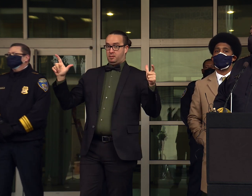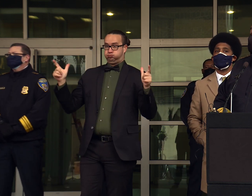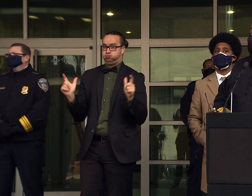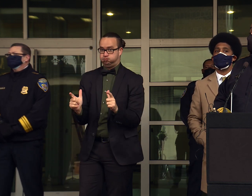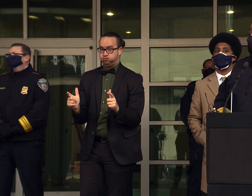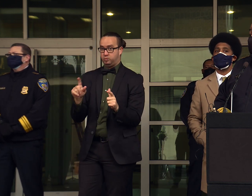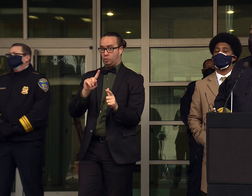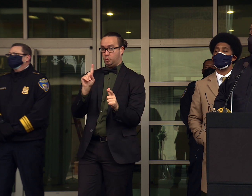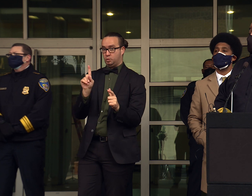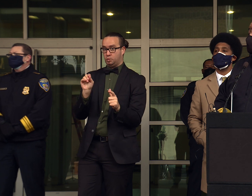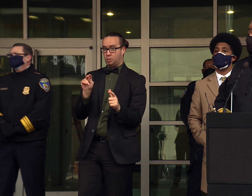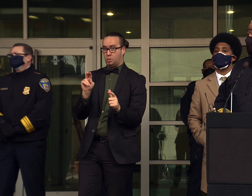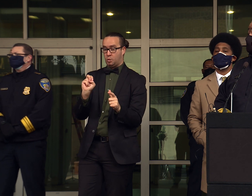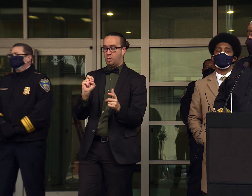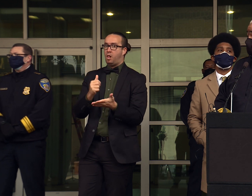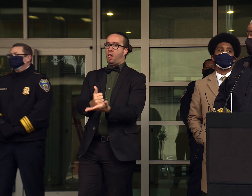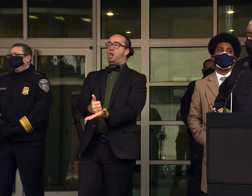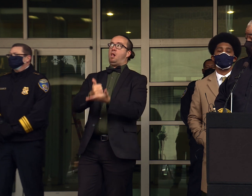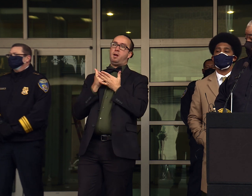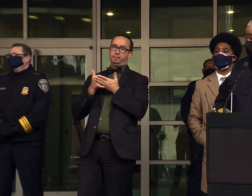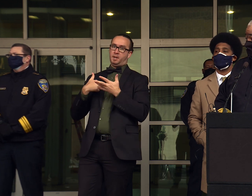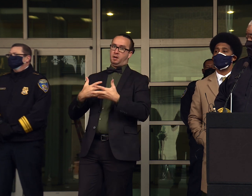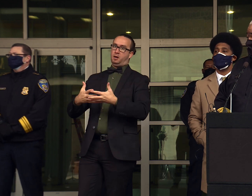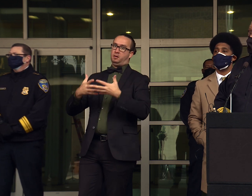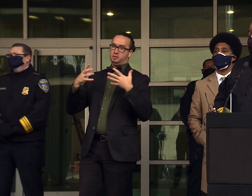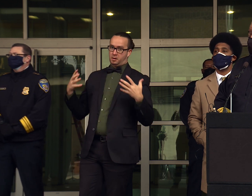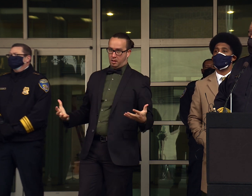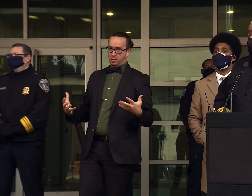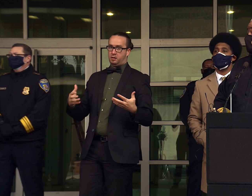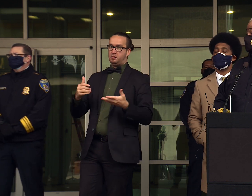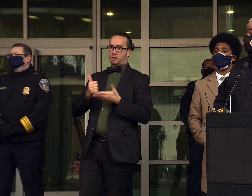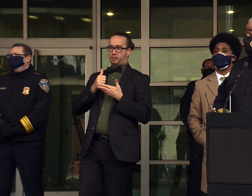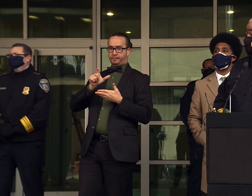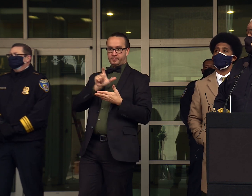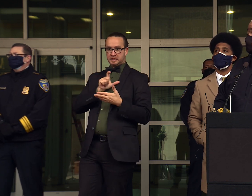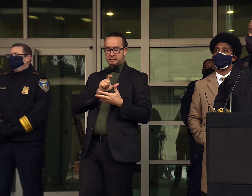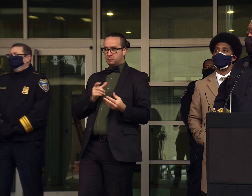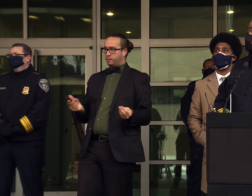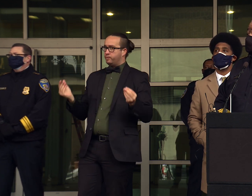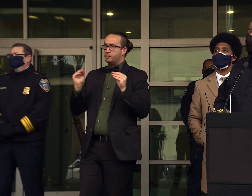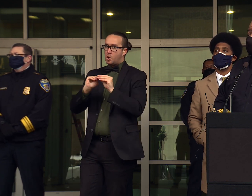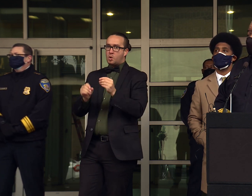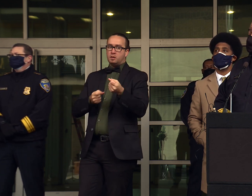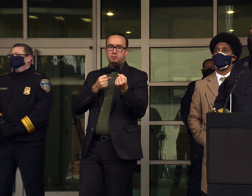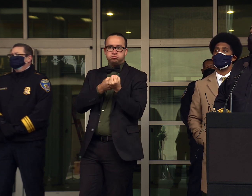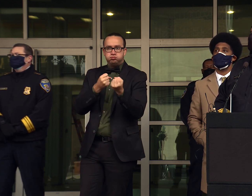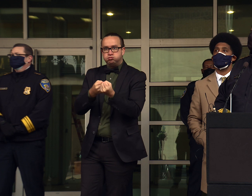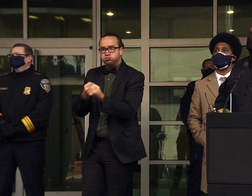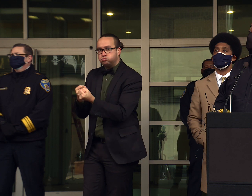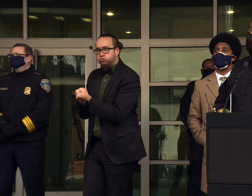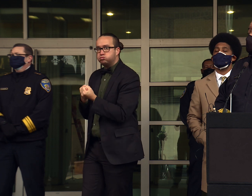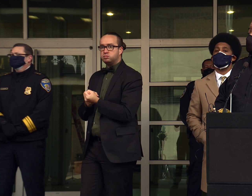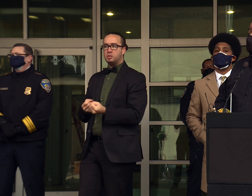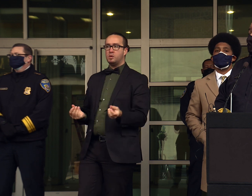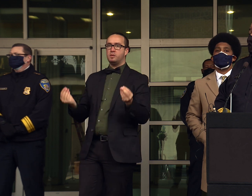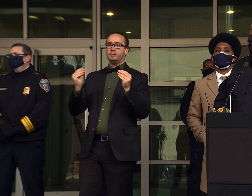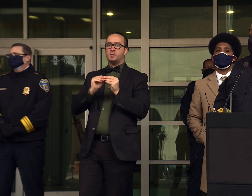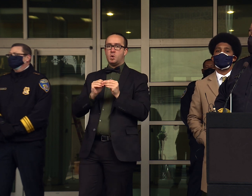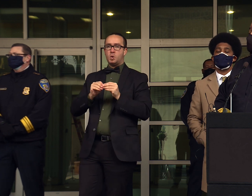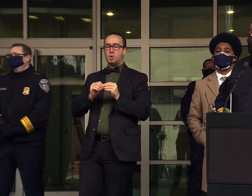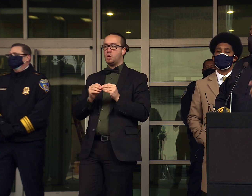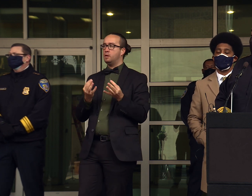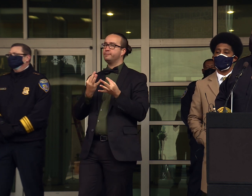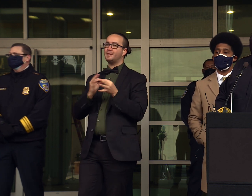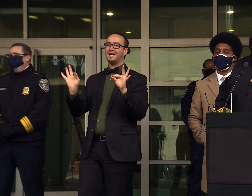than 131. We're able to build in a better deployment, and officers will have more free time because there are fewer zones